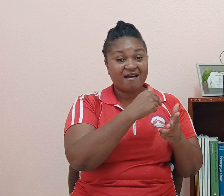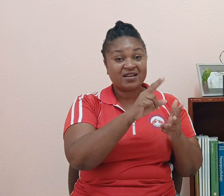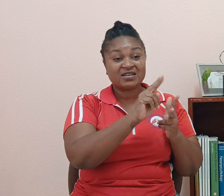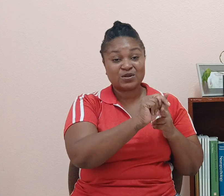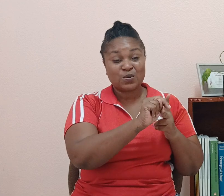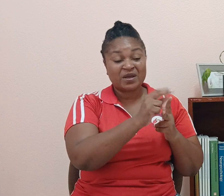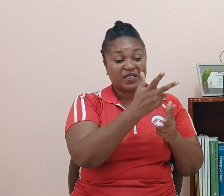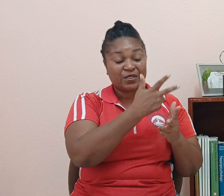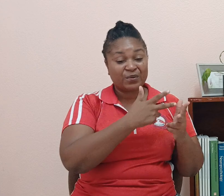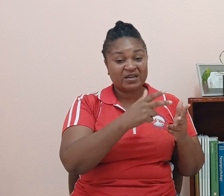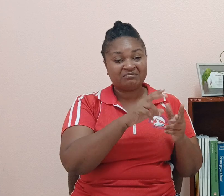Bethlehem.